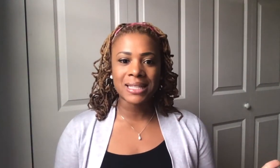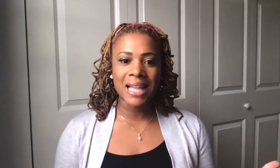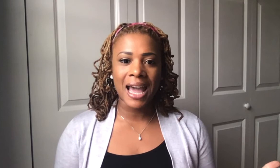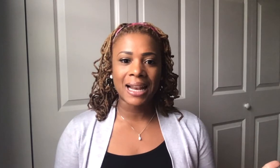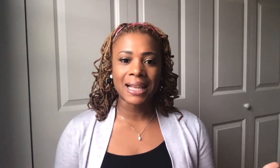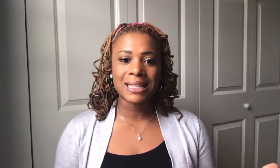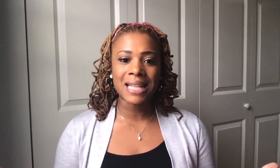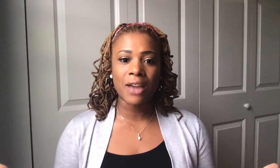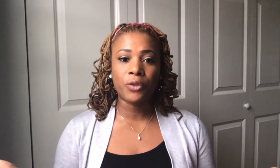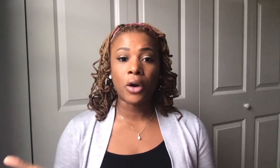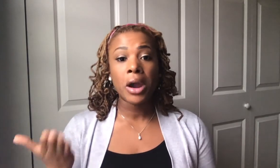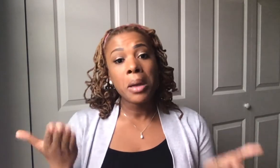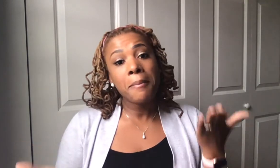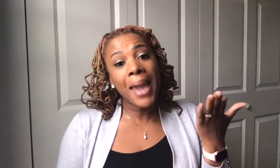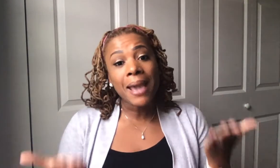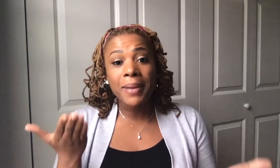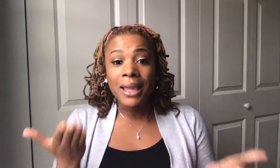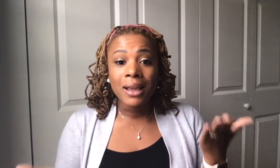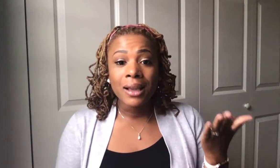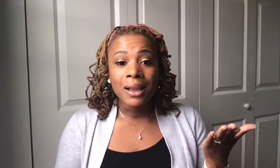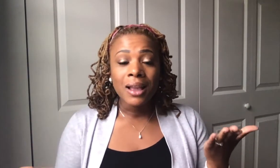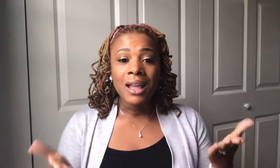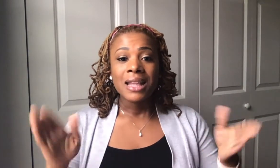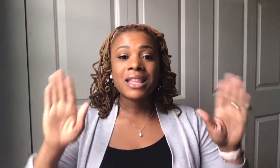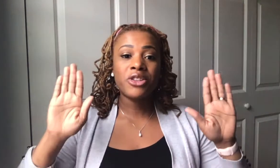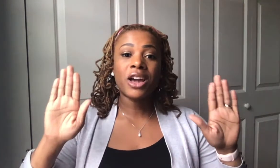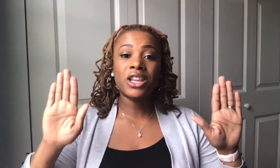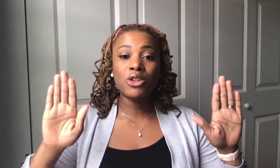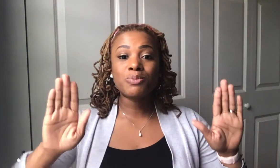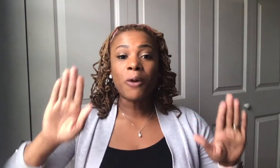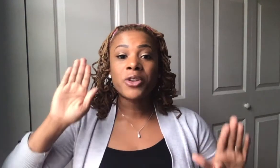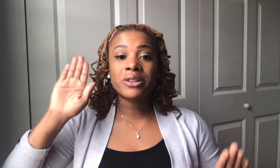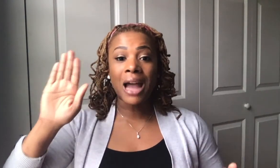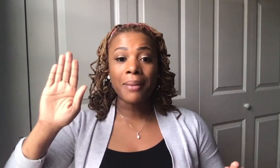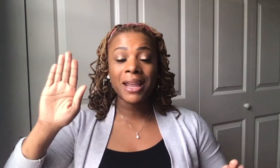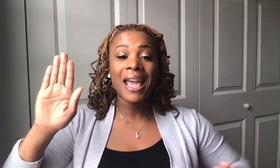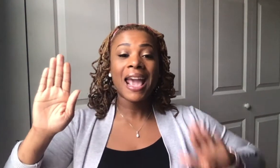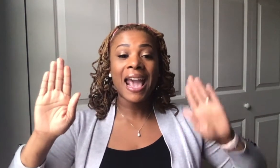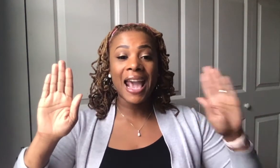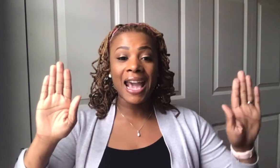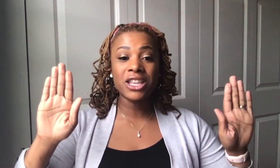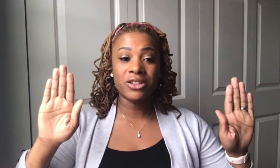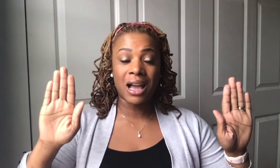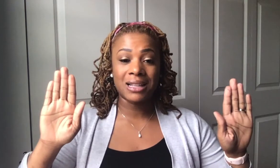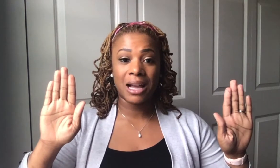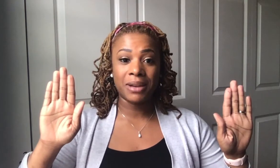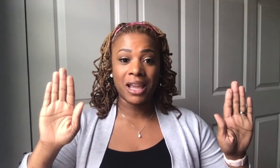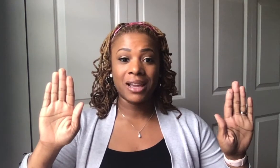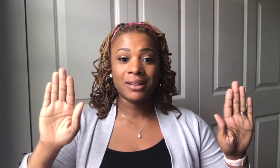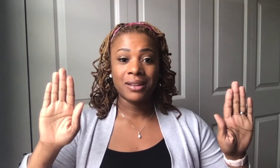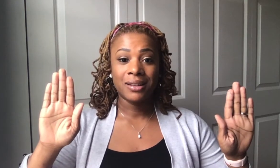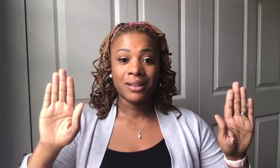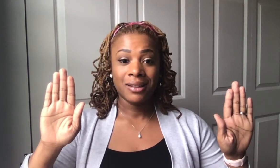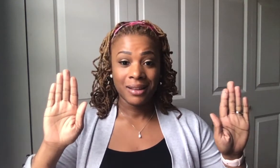sign, like the sign for maybe, then you're going to use both your dominant and your non-dominant hand. Got